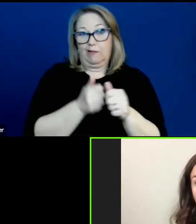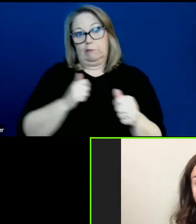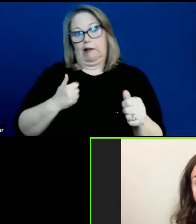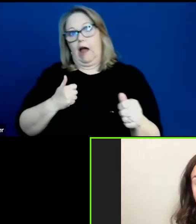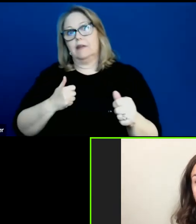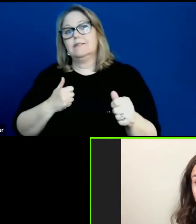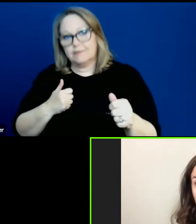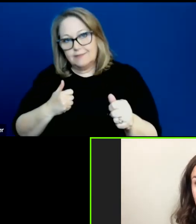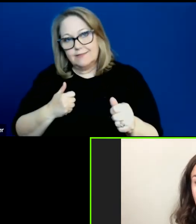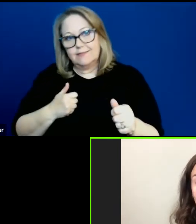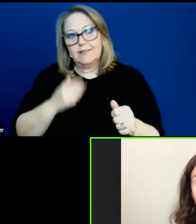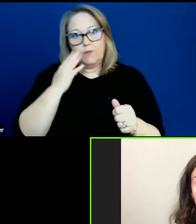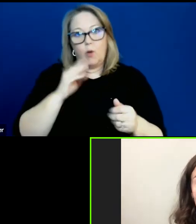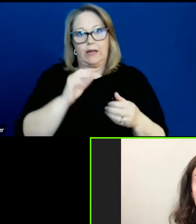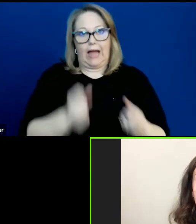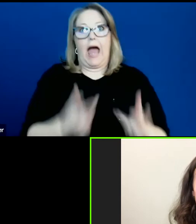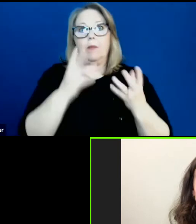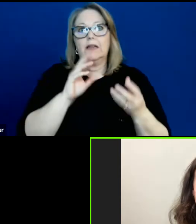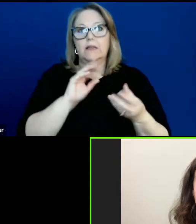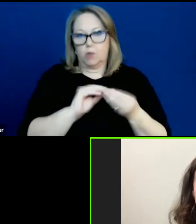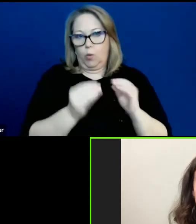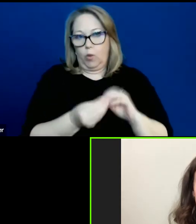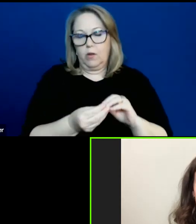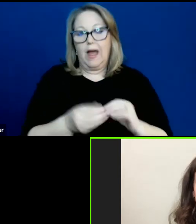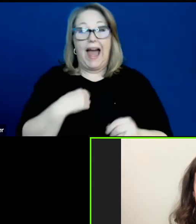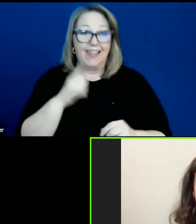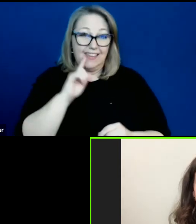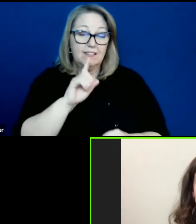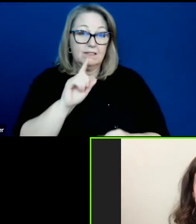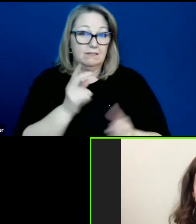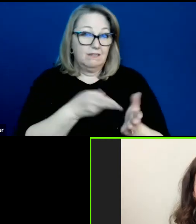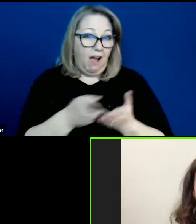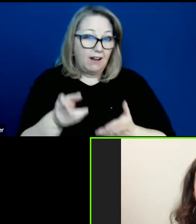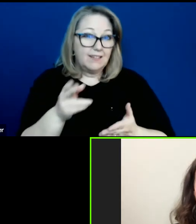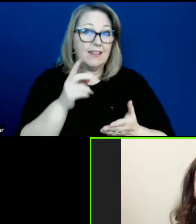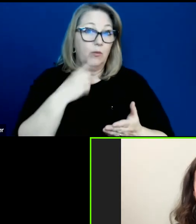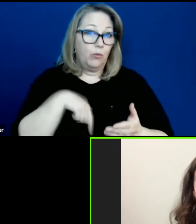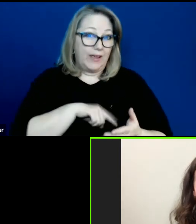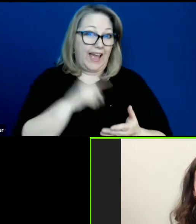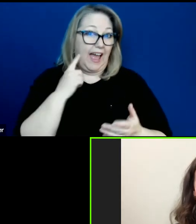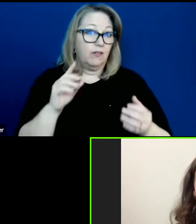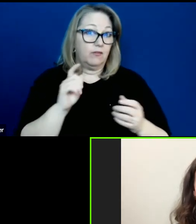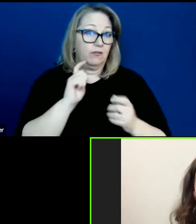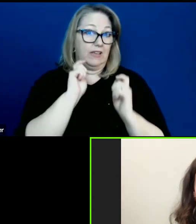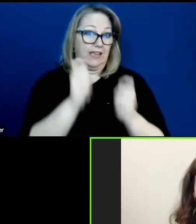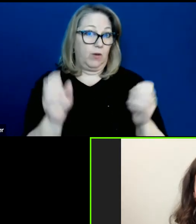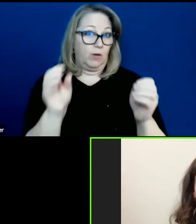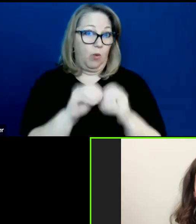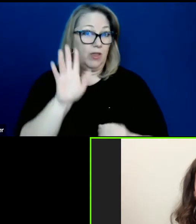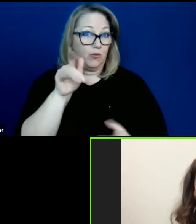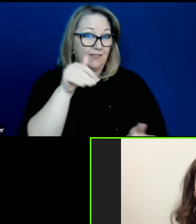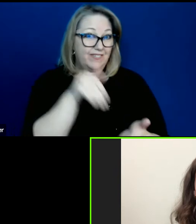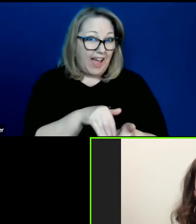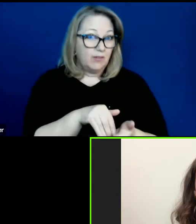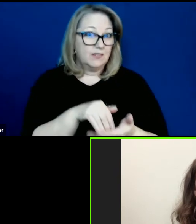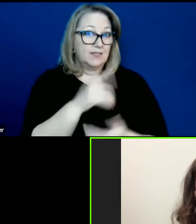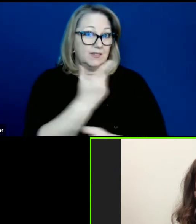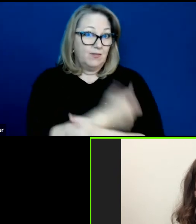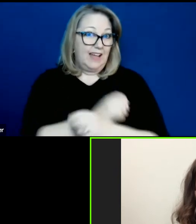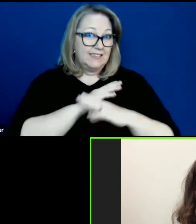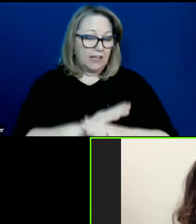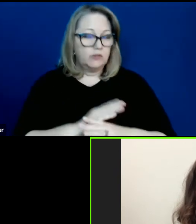of these vaccination events. So I think what we seeing is simply a data lag there. And to answer your other piece to the